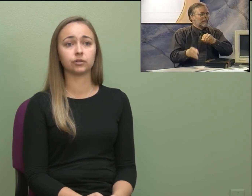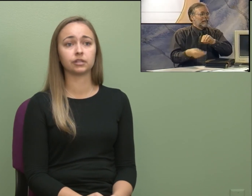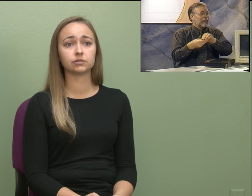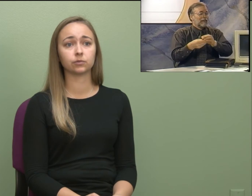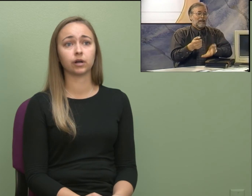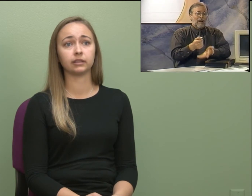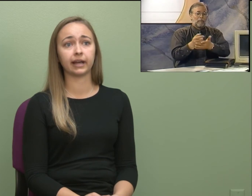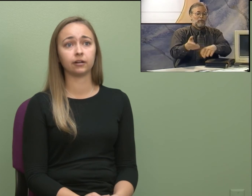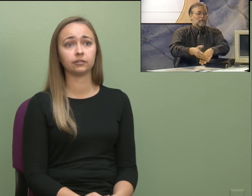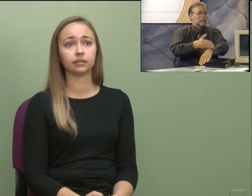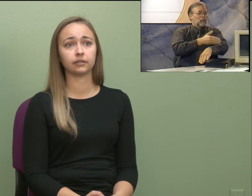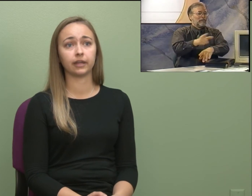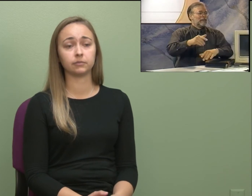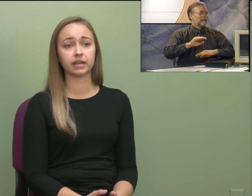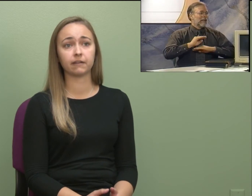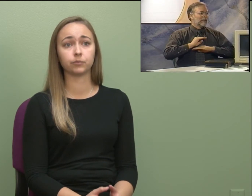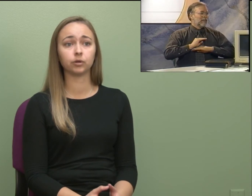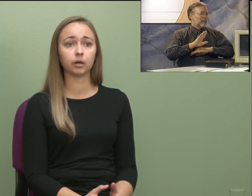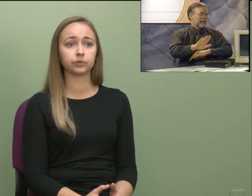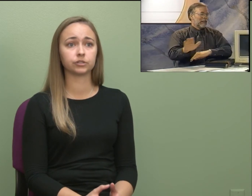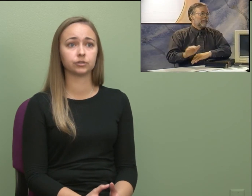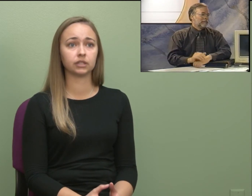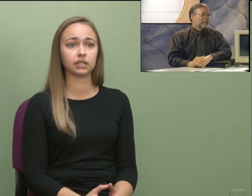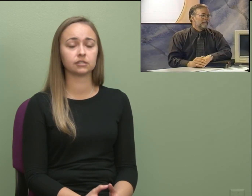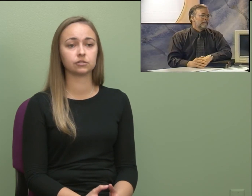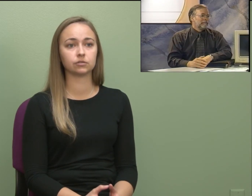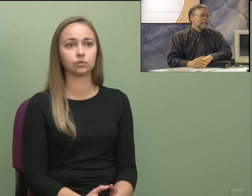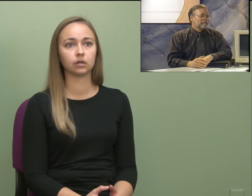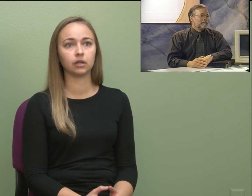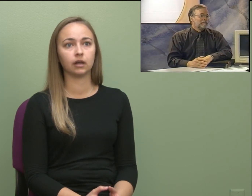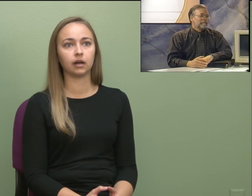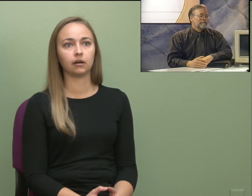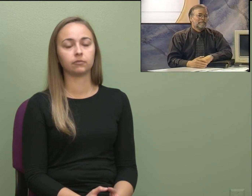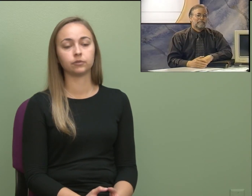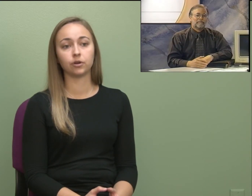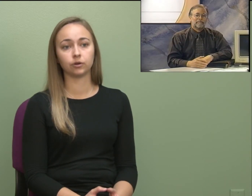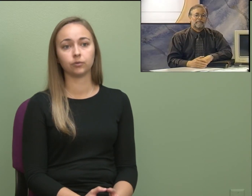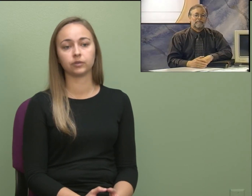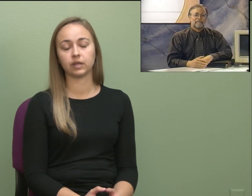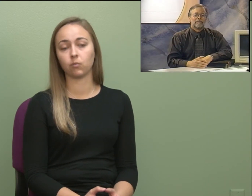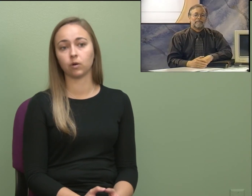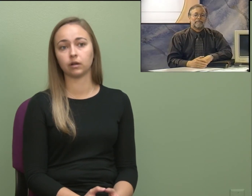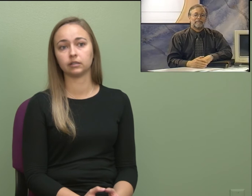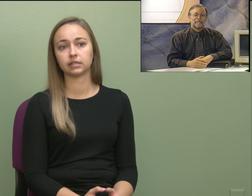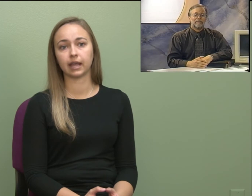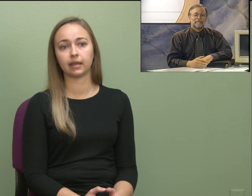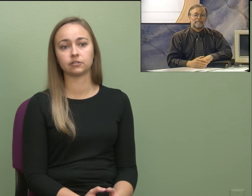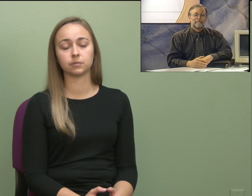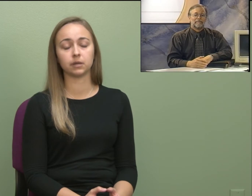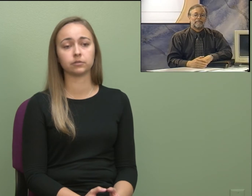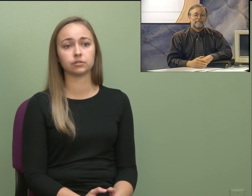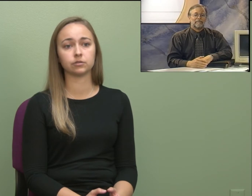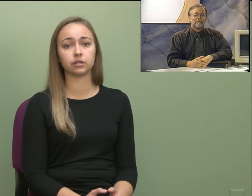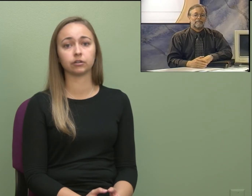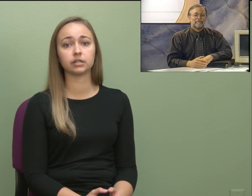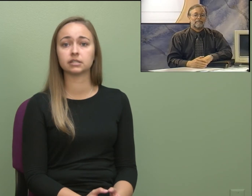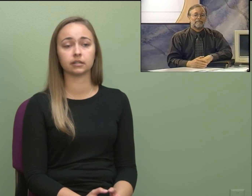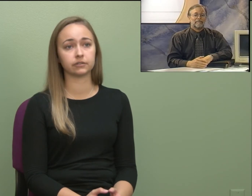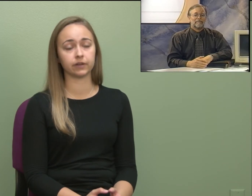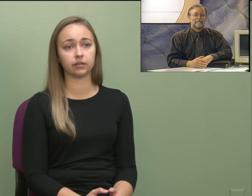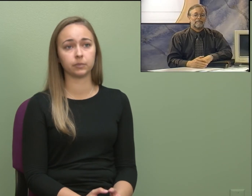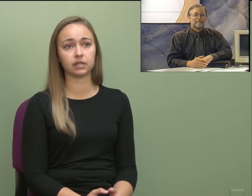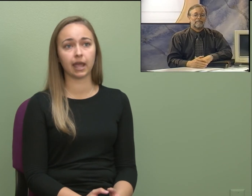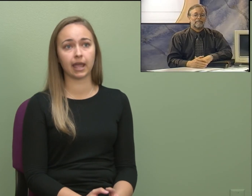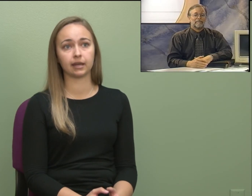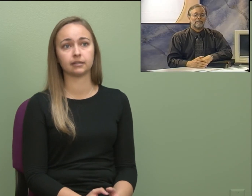And so this allowed them to have more opportunities to know what they want and to be able to increase